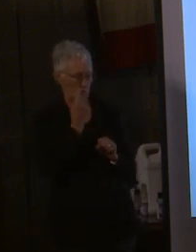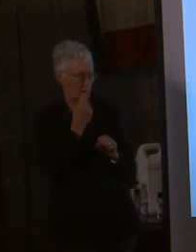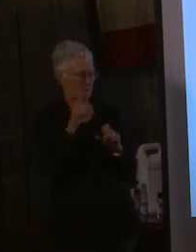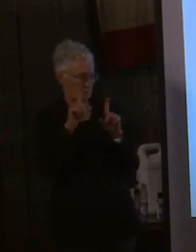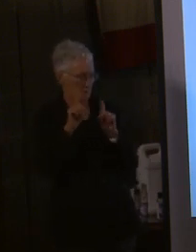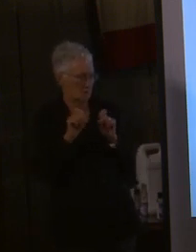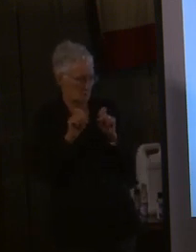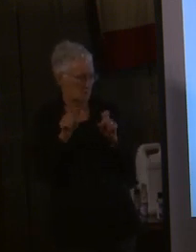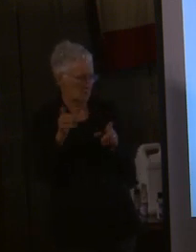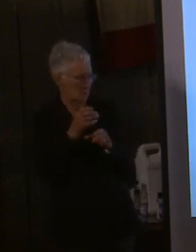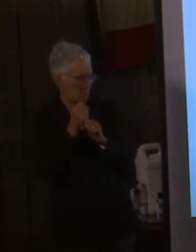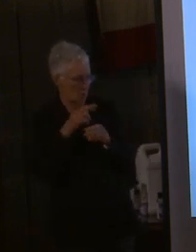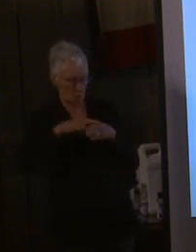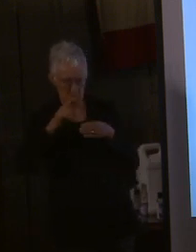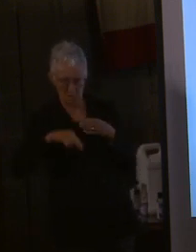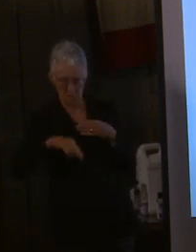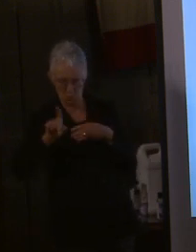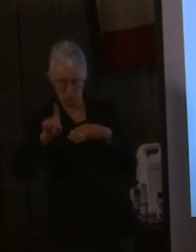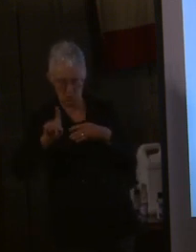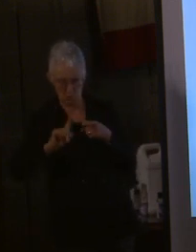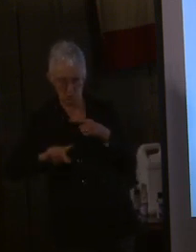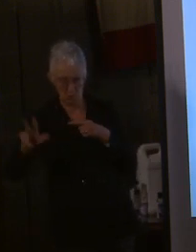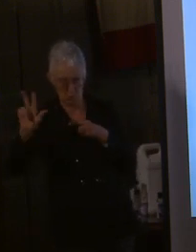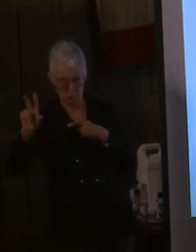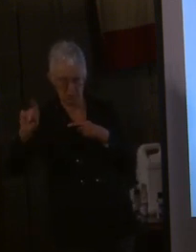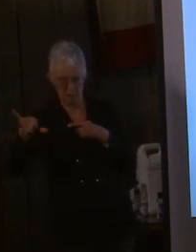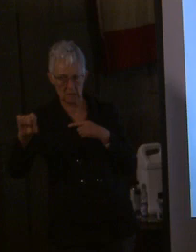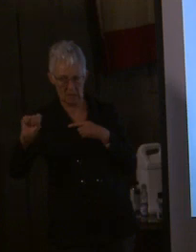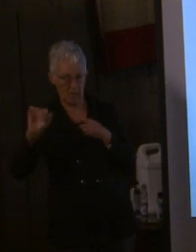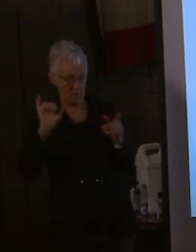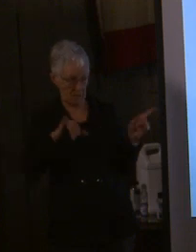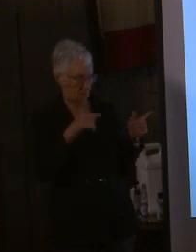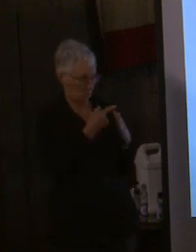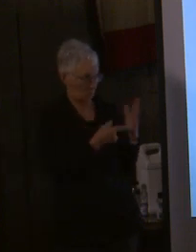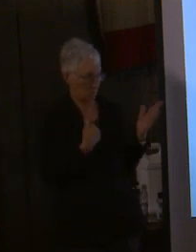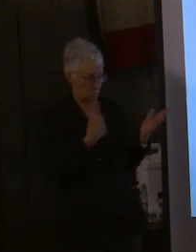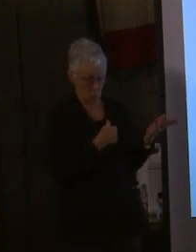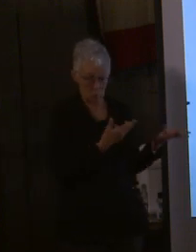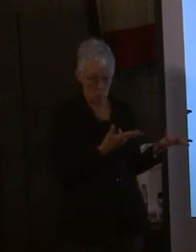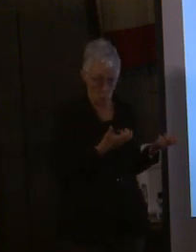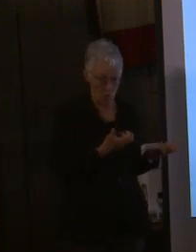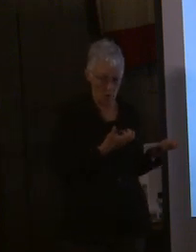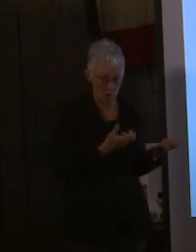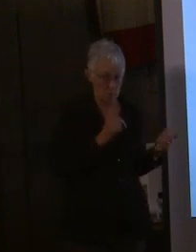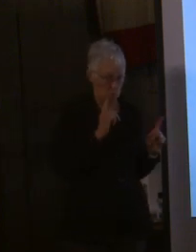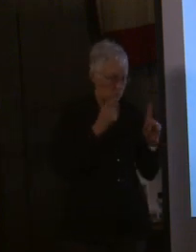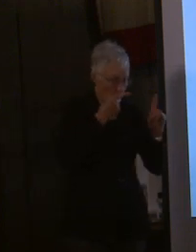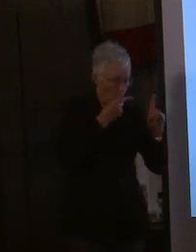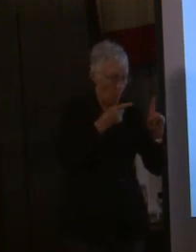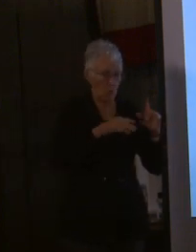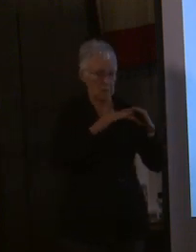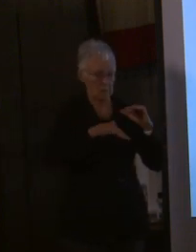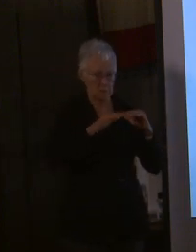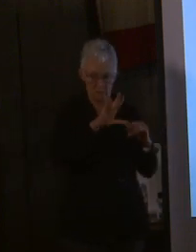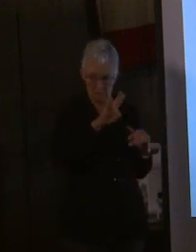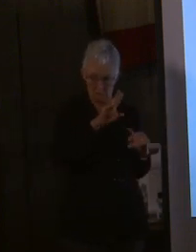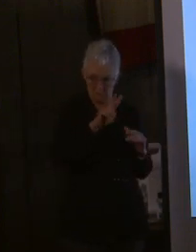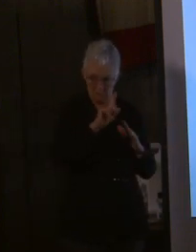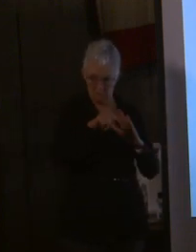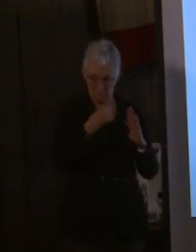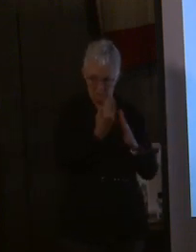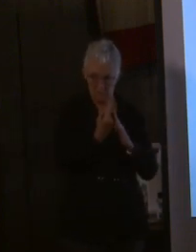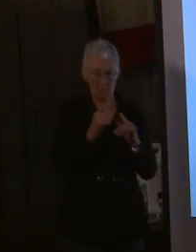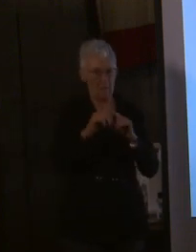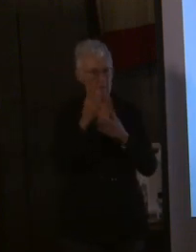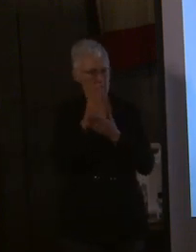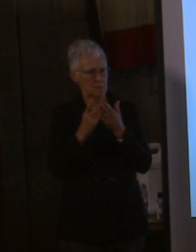results back in 1 to 3 days, which is the standard that we're telling people is that it's the 72 hours we're trying to get it back. But somebody went in Omaha and got told 3 to 5